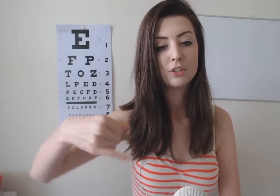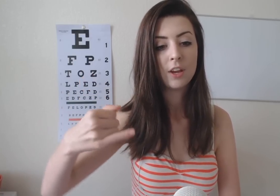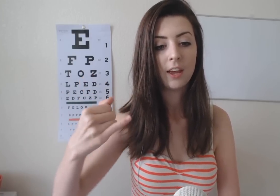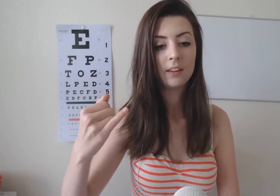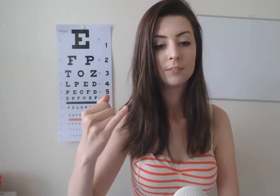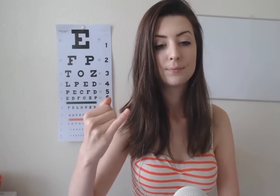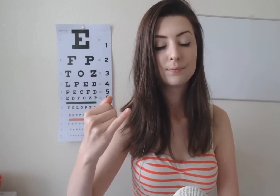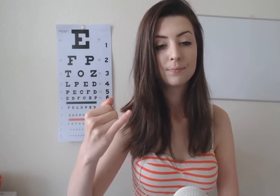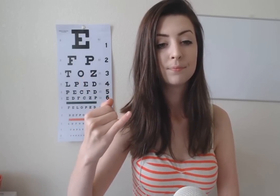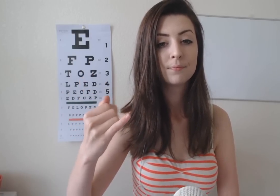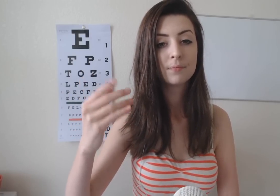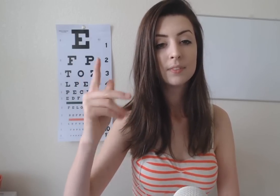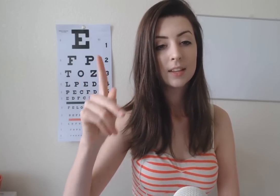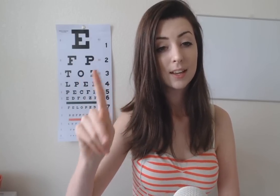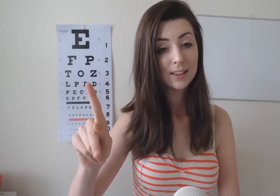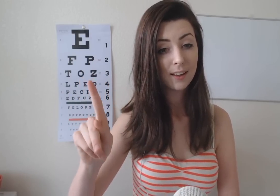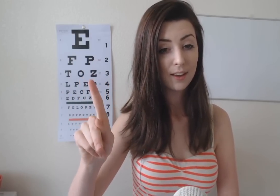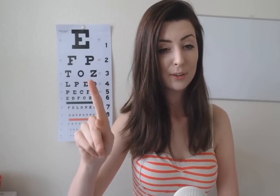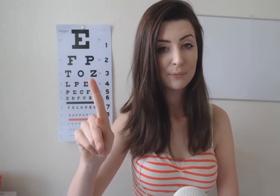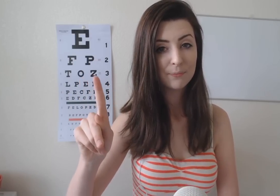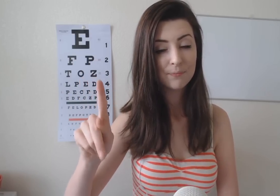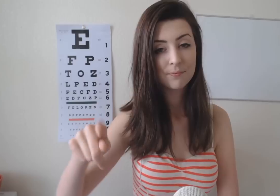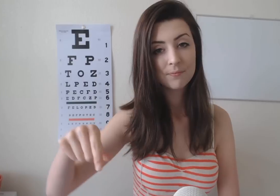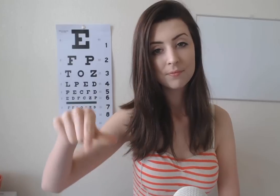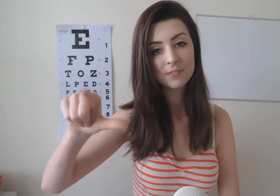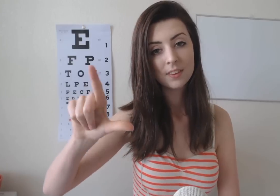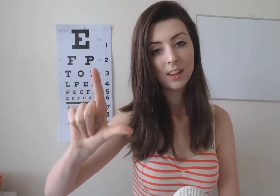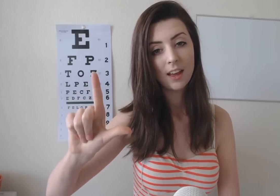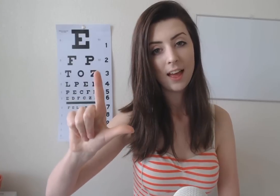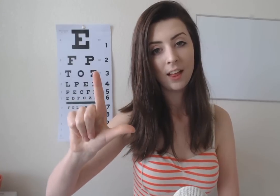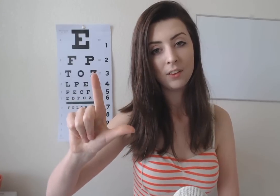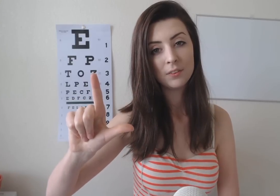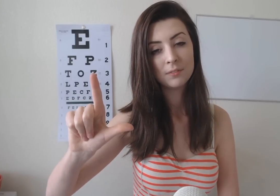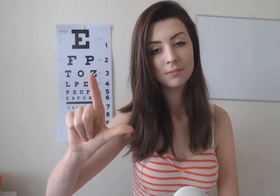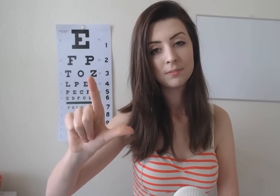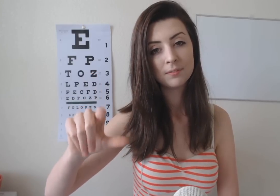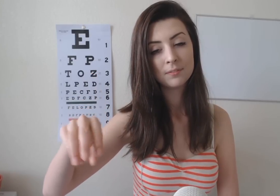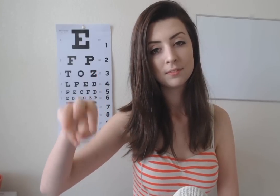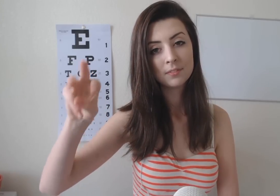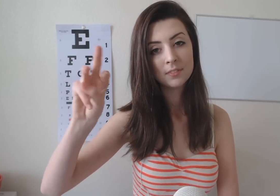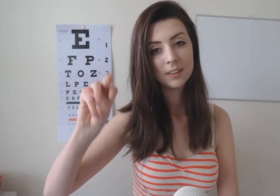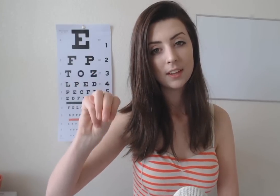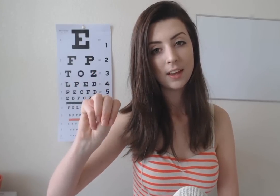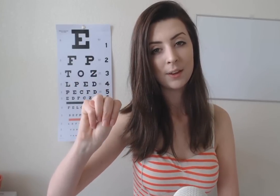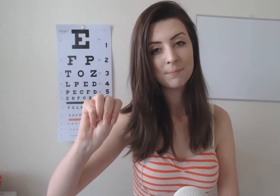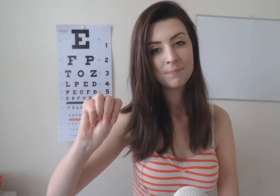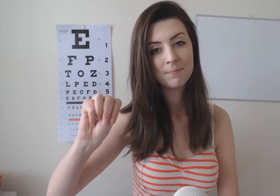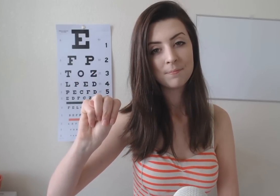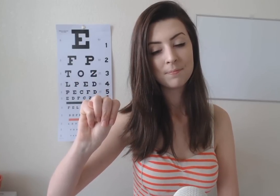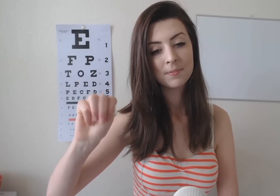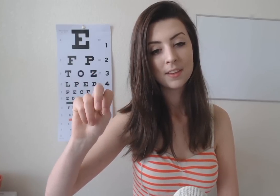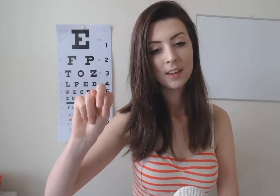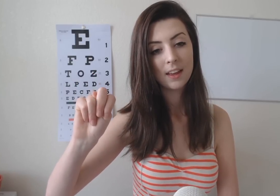J, K, L, M, N,